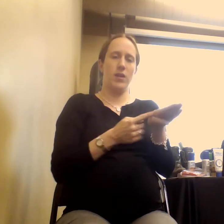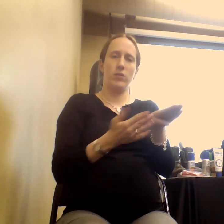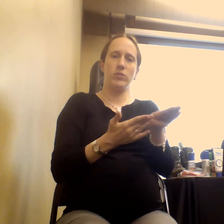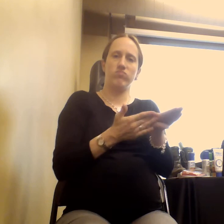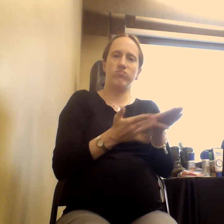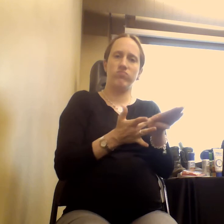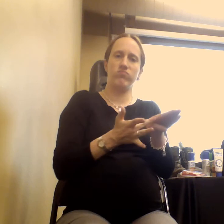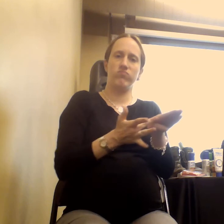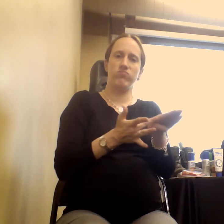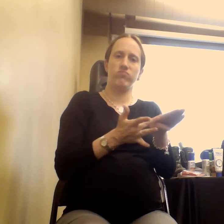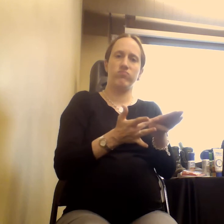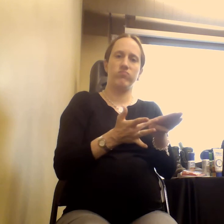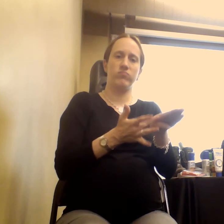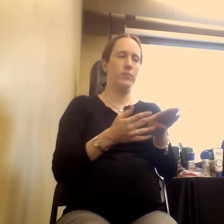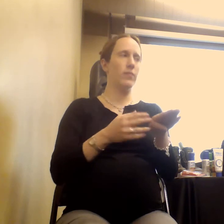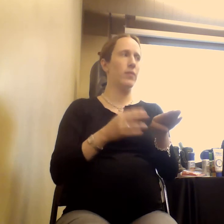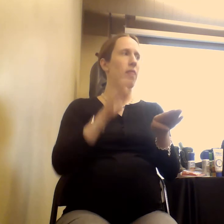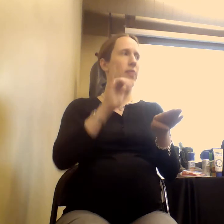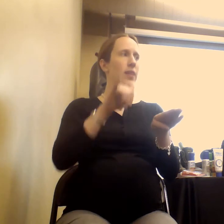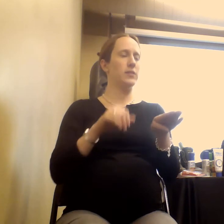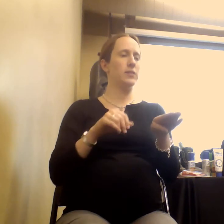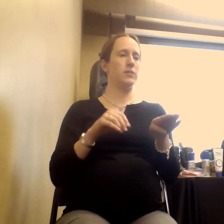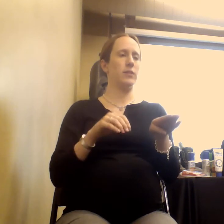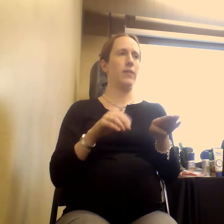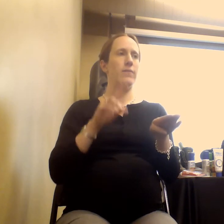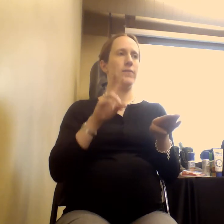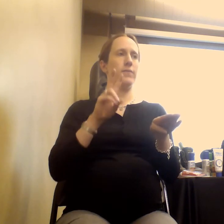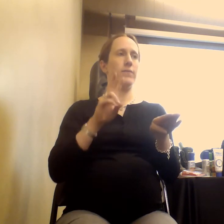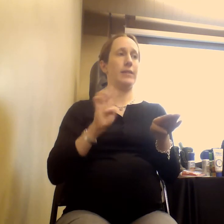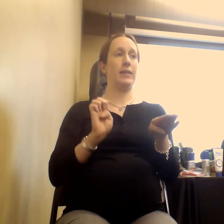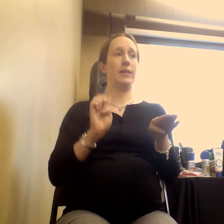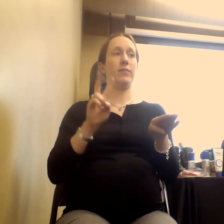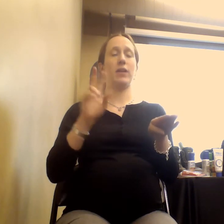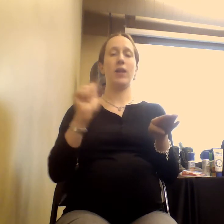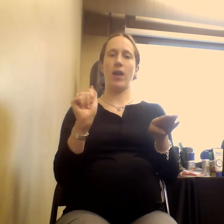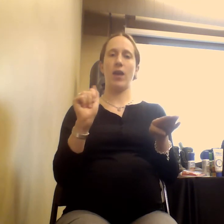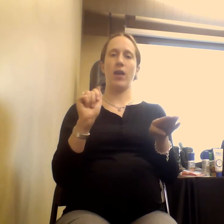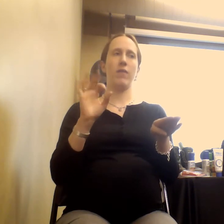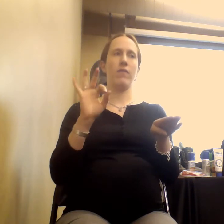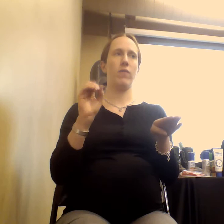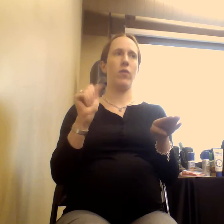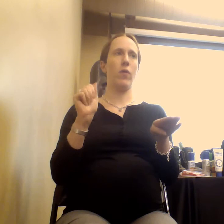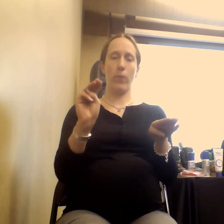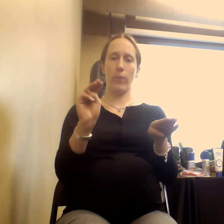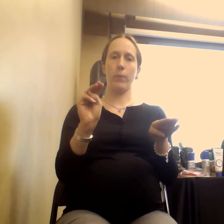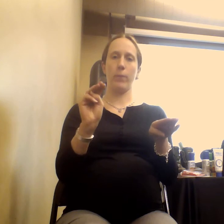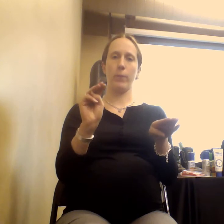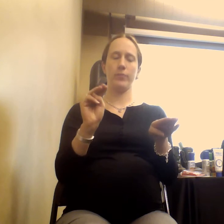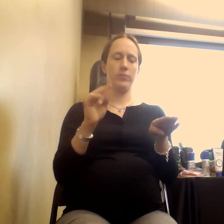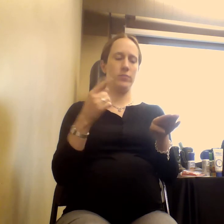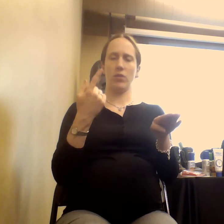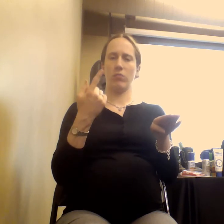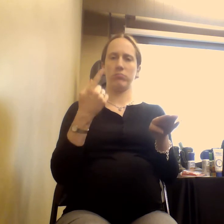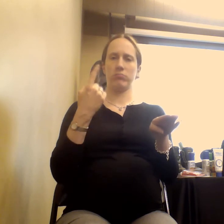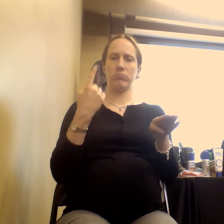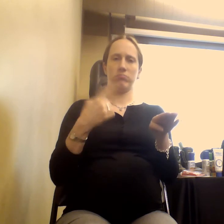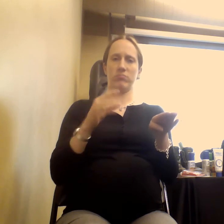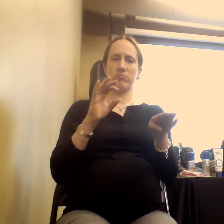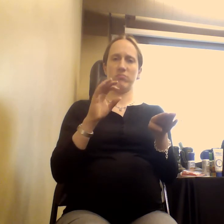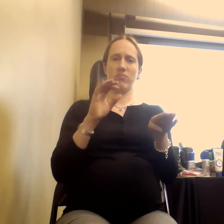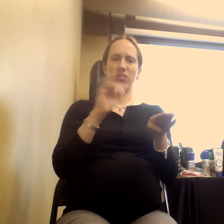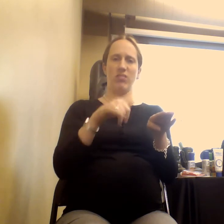foam, okay? This is the same stuff they put in tennis shoes. What does that do for this boot? Makes it comfortable. Makes it feel like